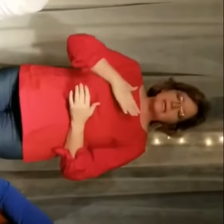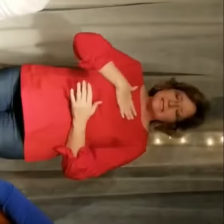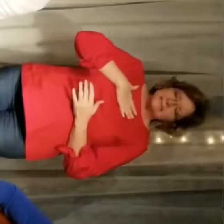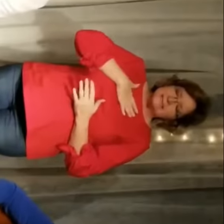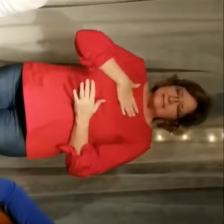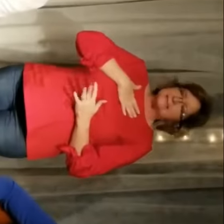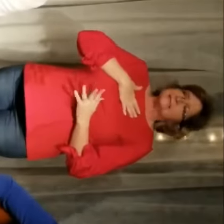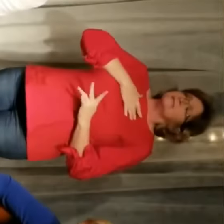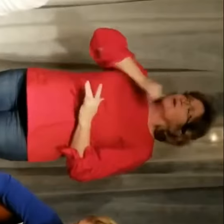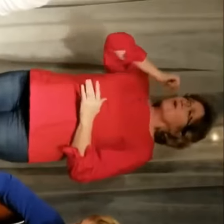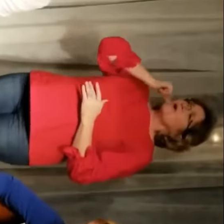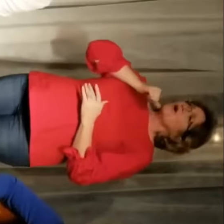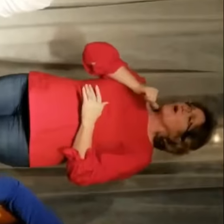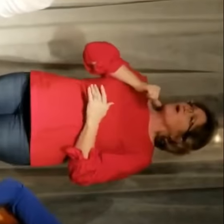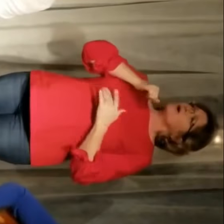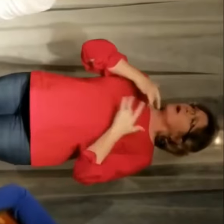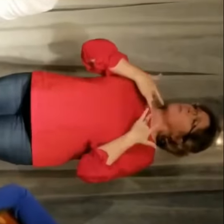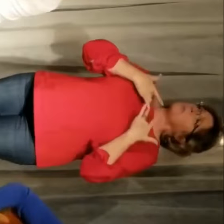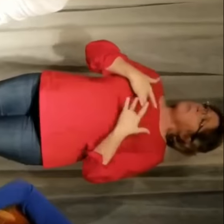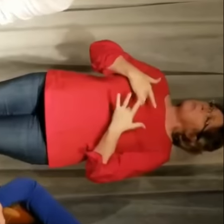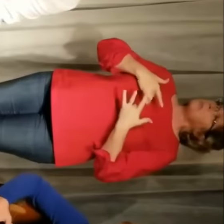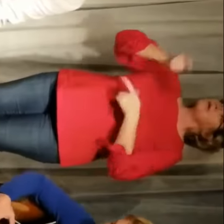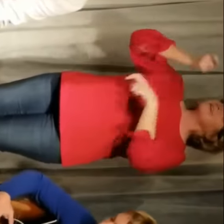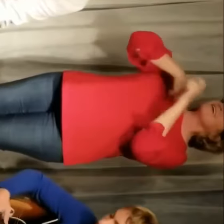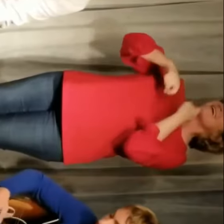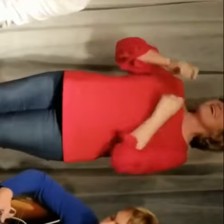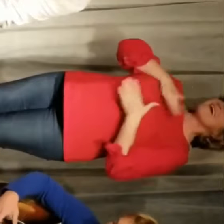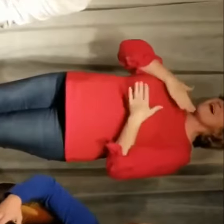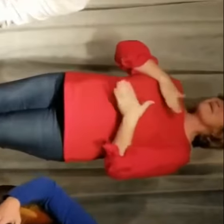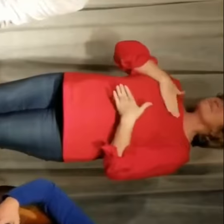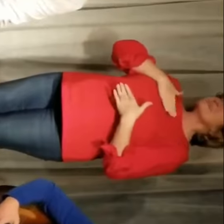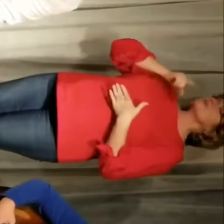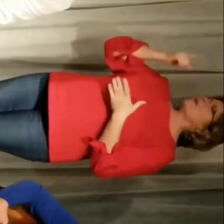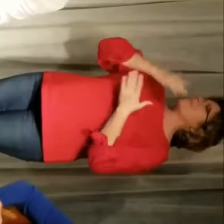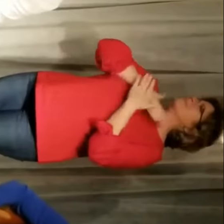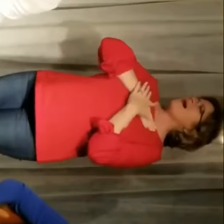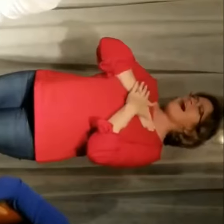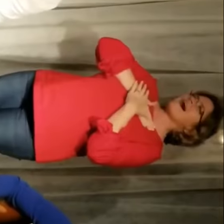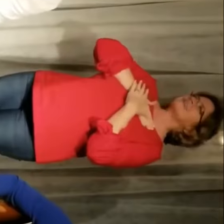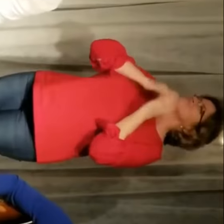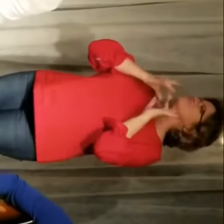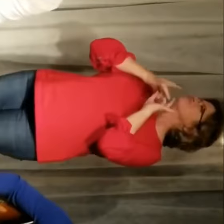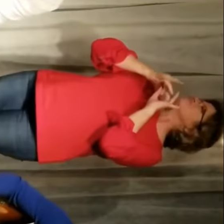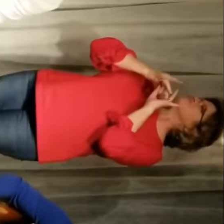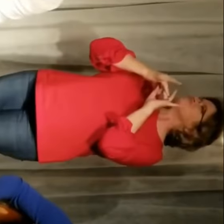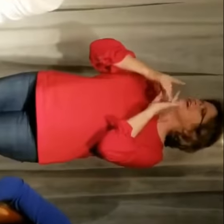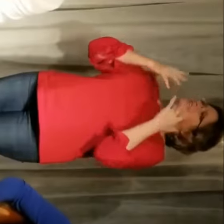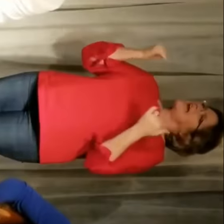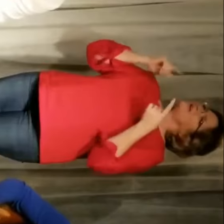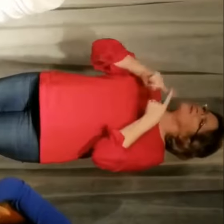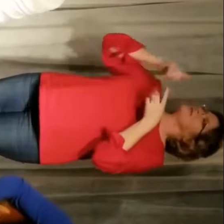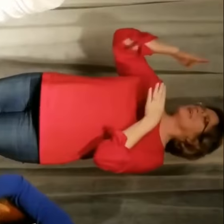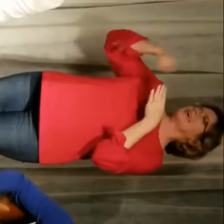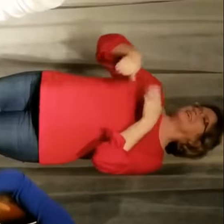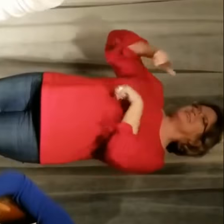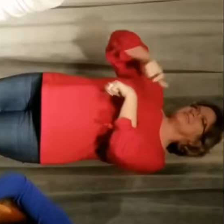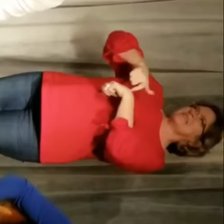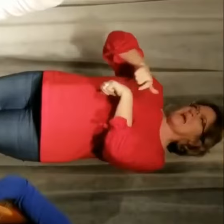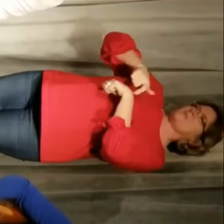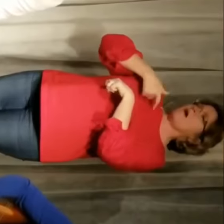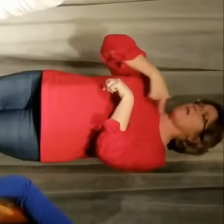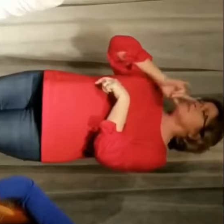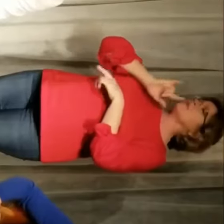Girl, you give me blue skies when my world is gray. You are mine, only mine, now until the end of time. I love